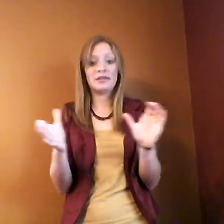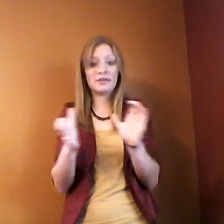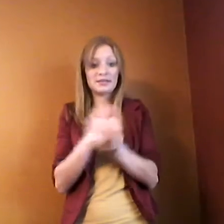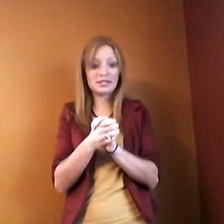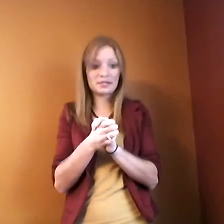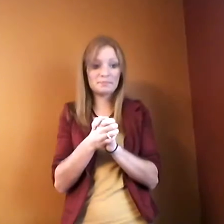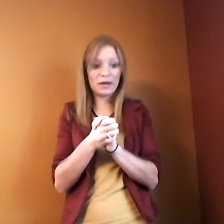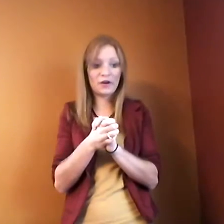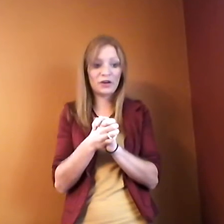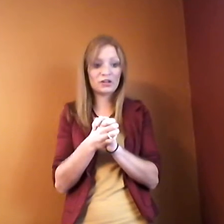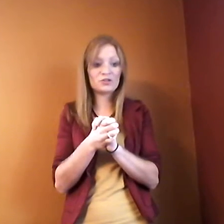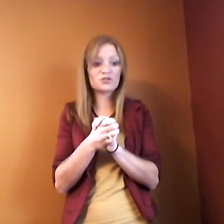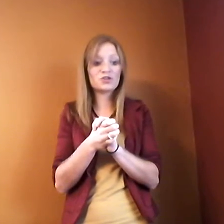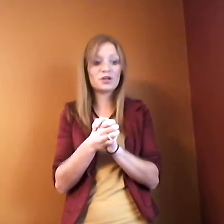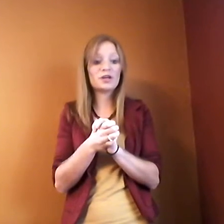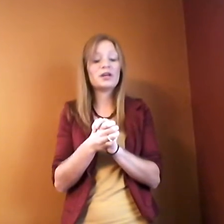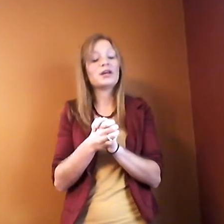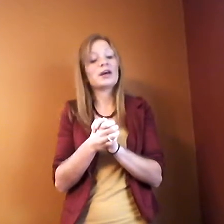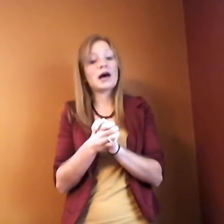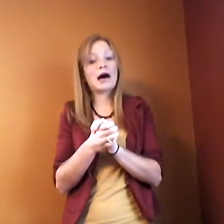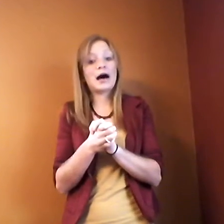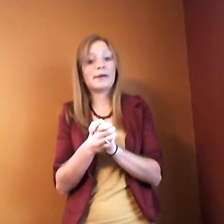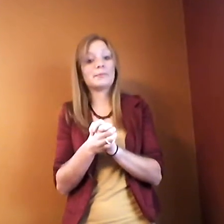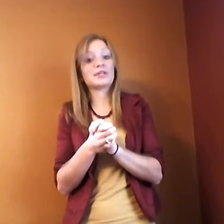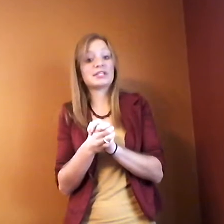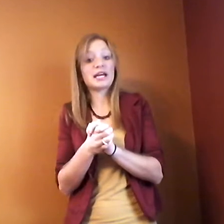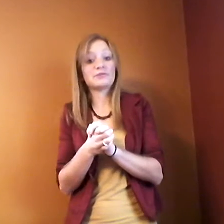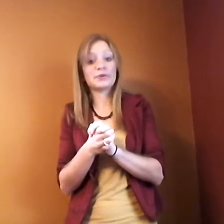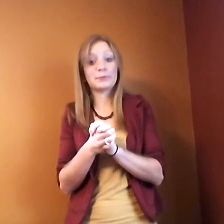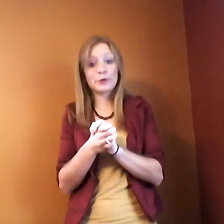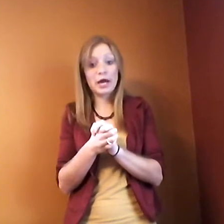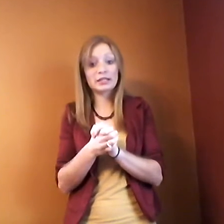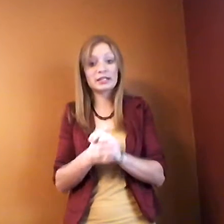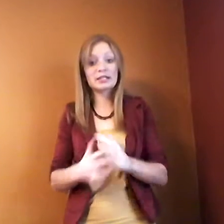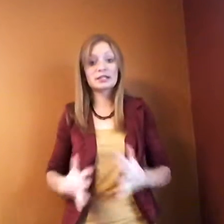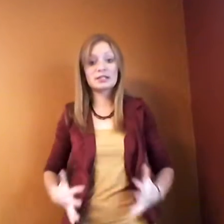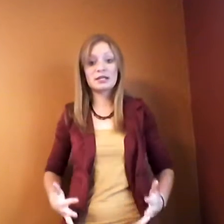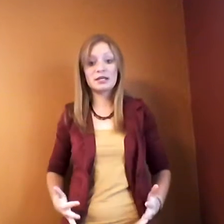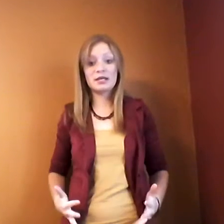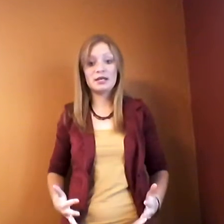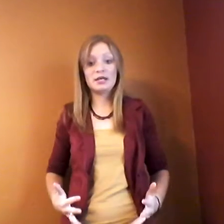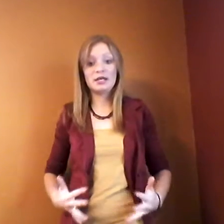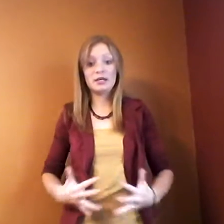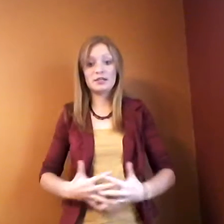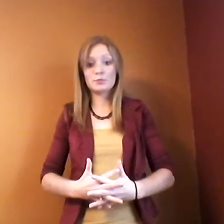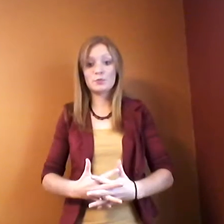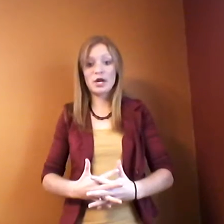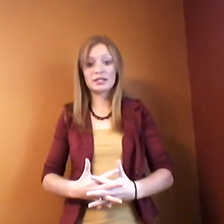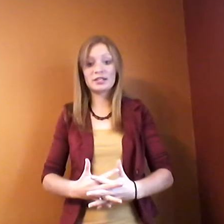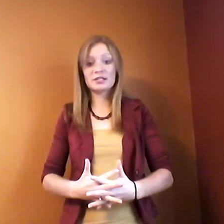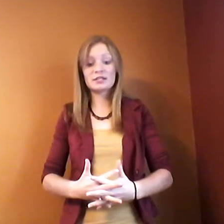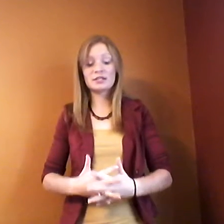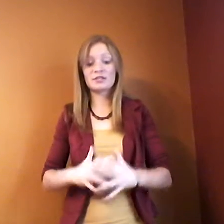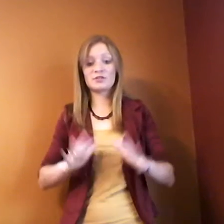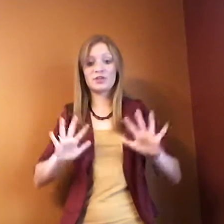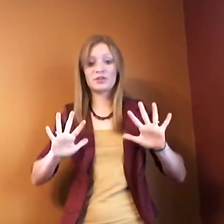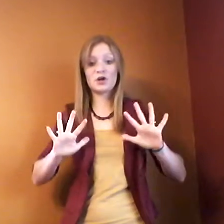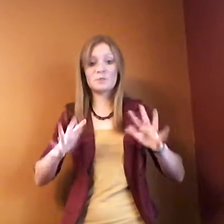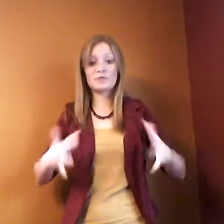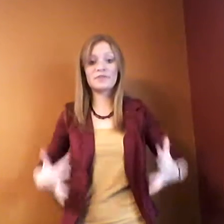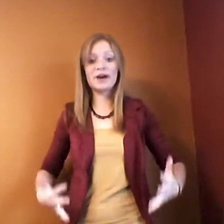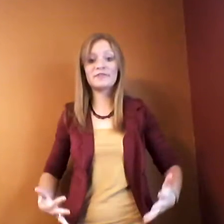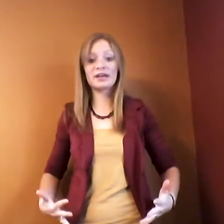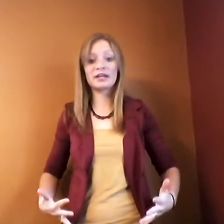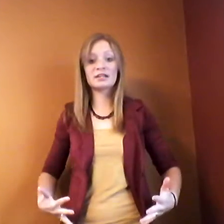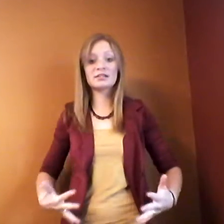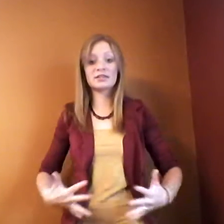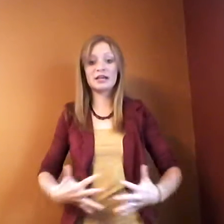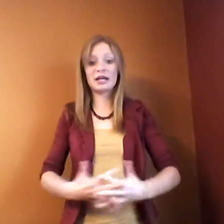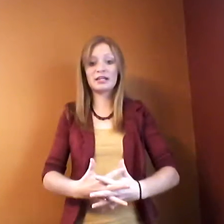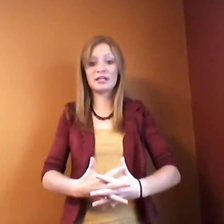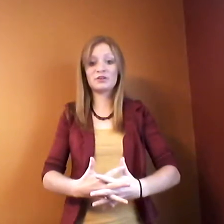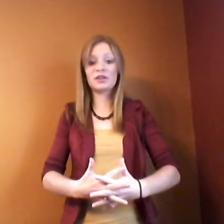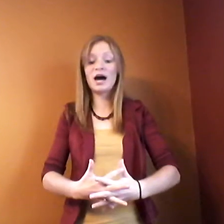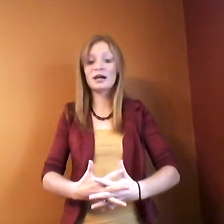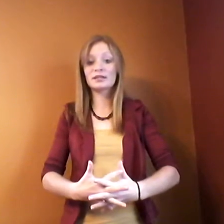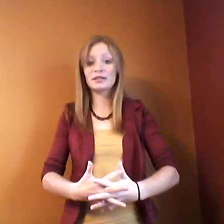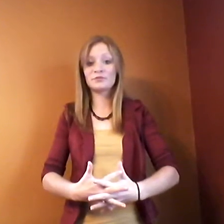this is marriage. The sign for pregnant is pregnant. So you got the open 5 hands and they kind of interlock in front of